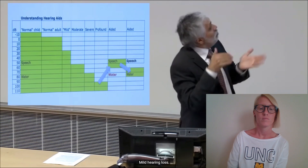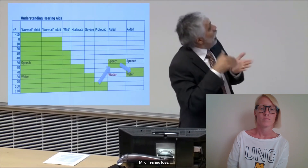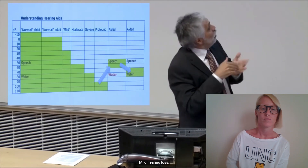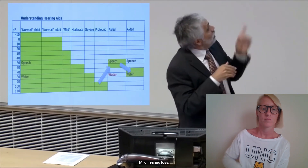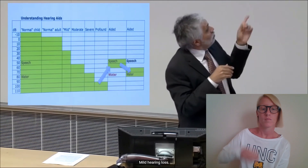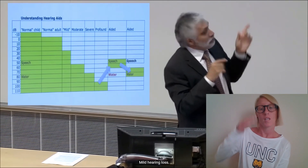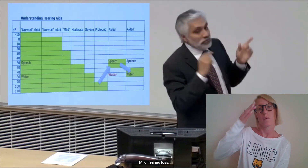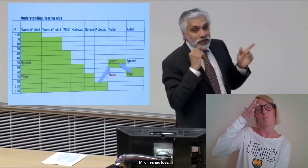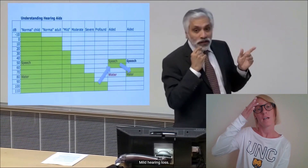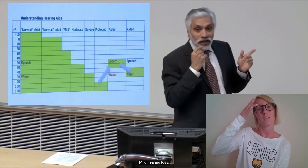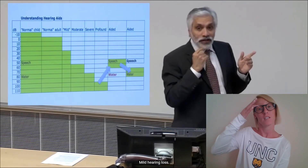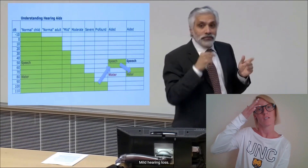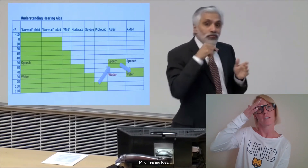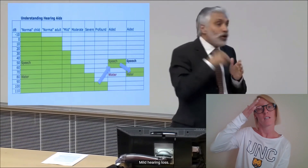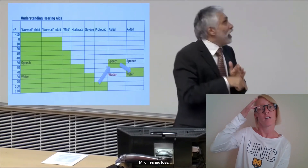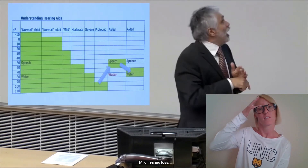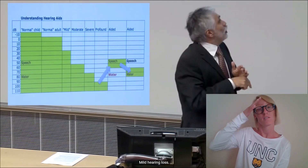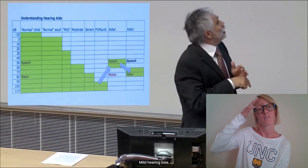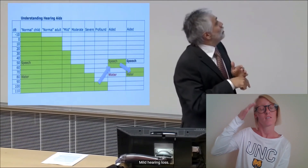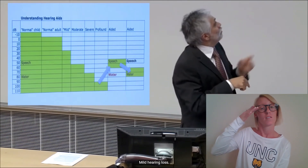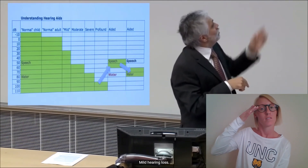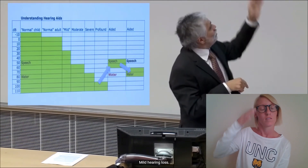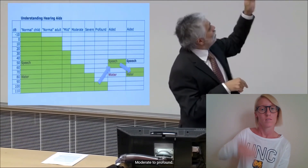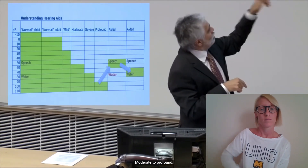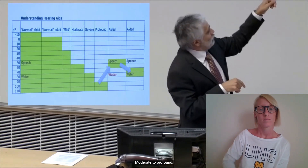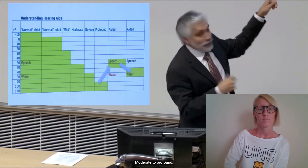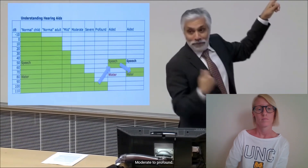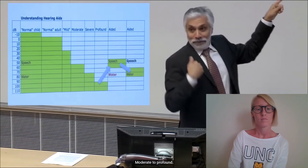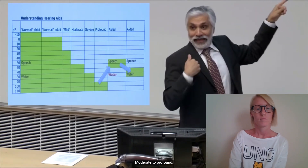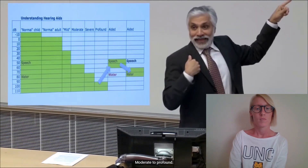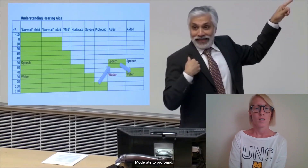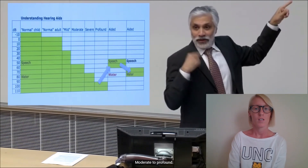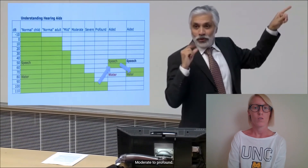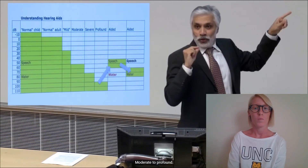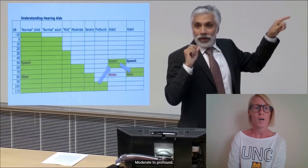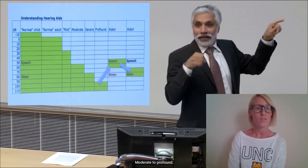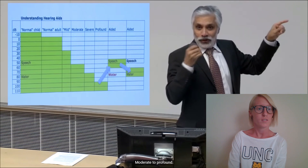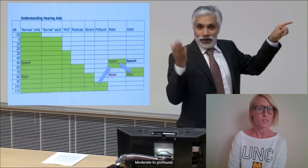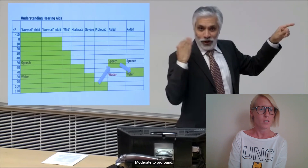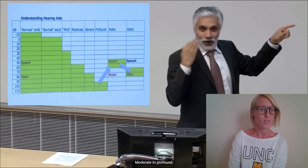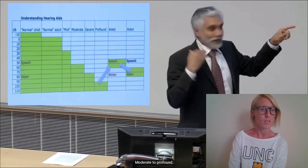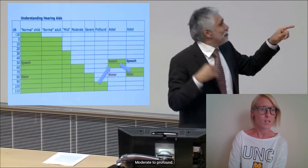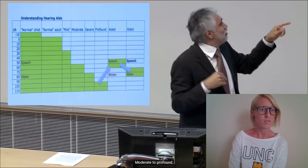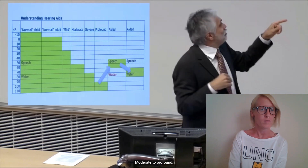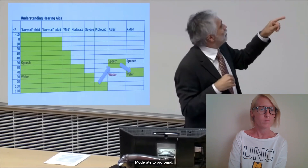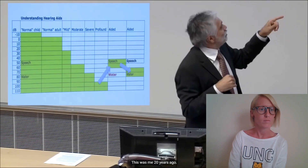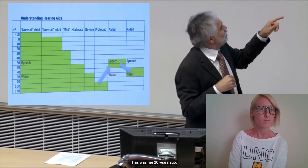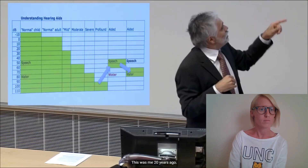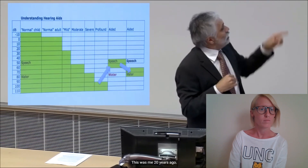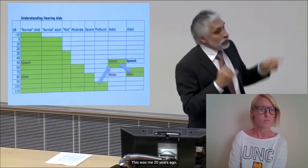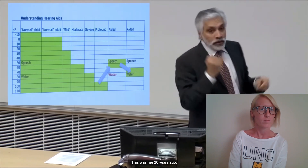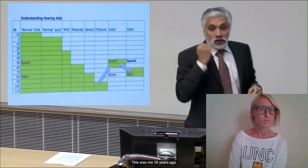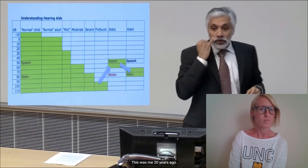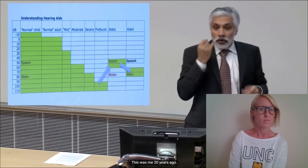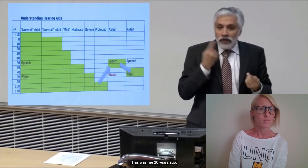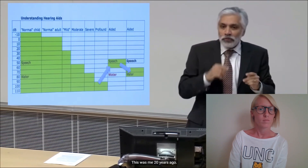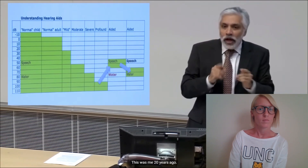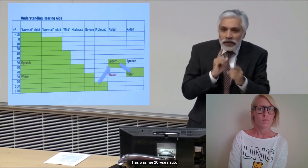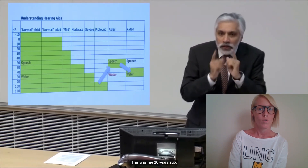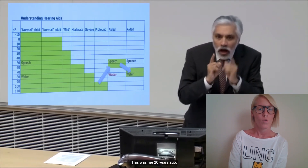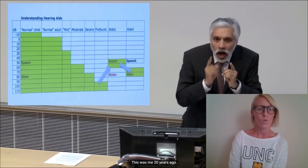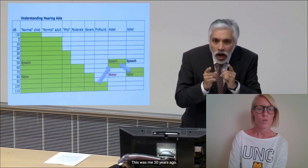Mild hearing loss. Mild hearing loss. Moderate and profound. Or moderate hearing loss. This was me 20 years